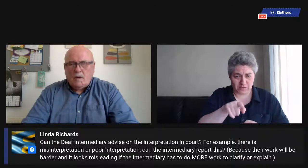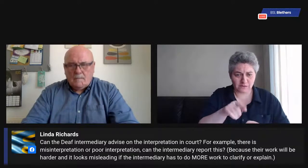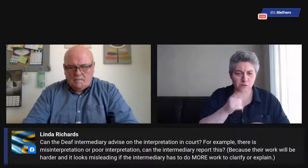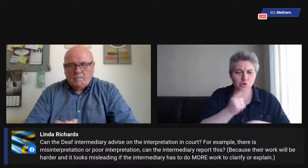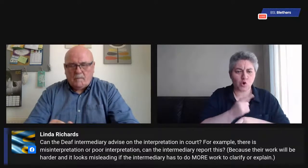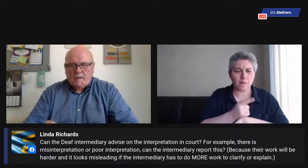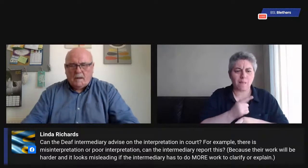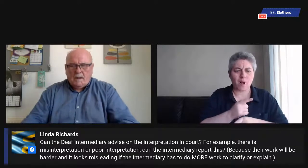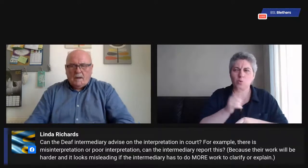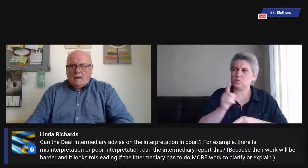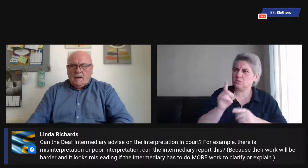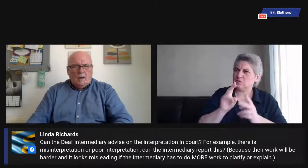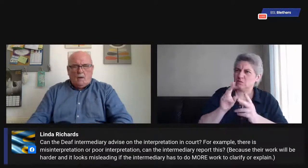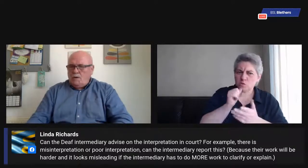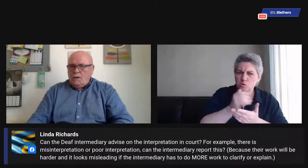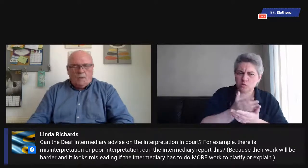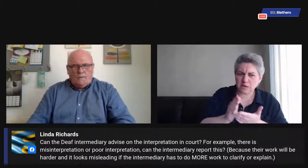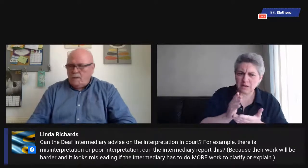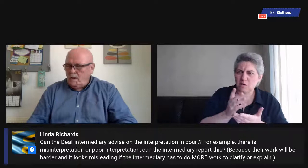So could you answer that, Craig?